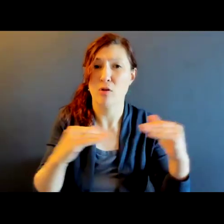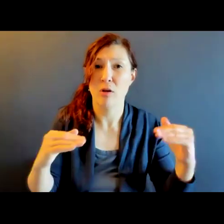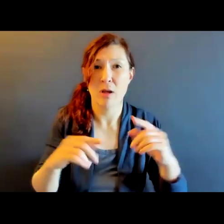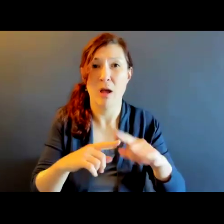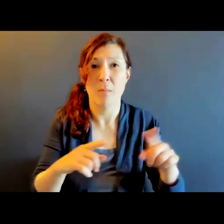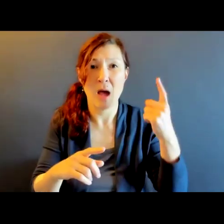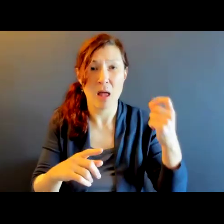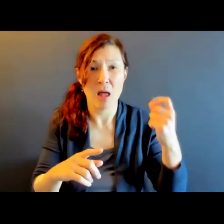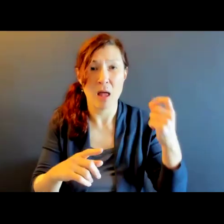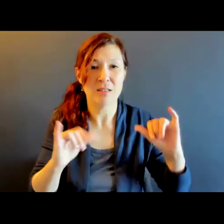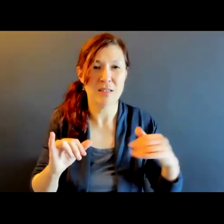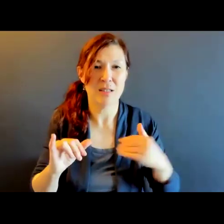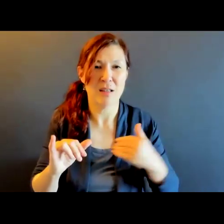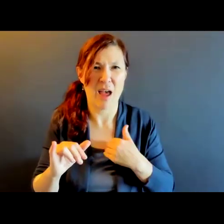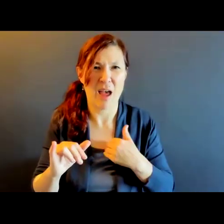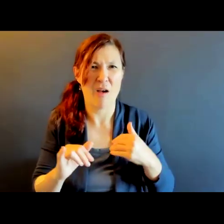exam schools.